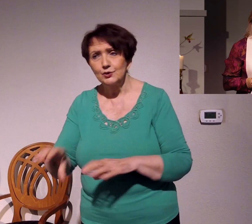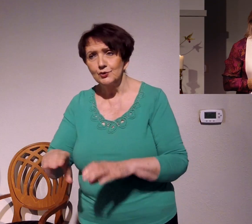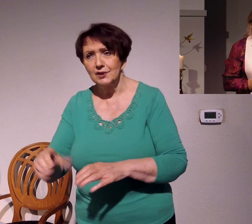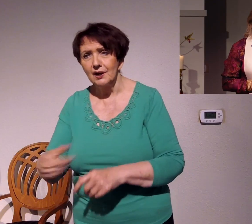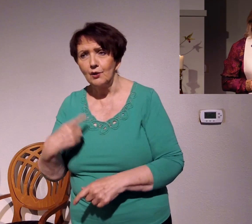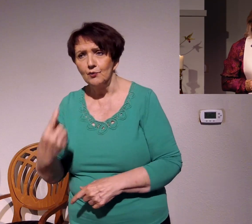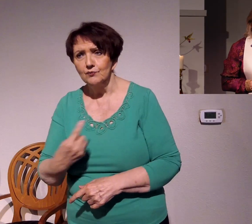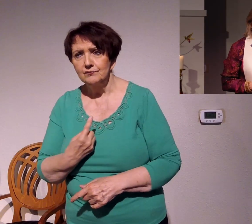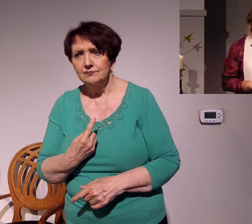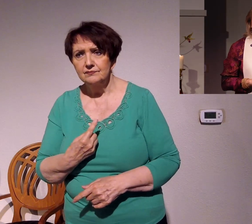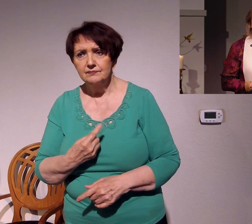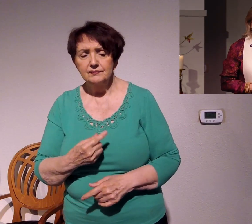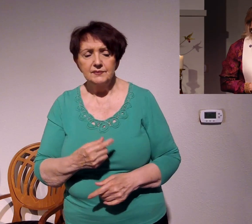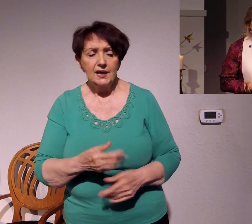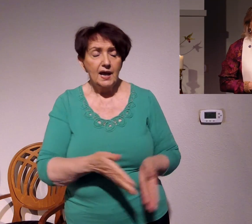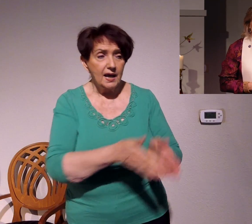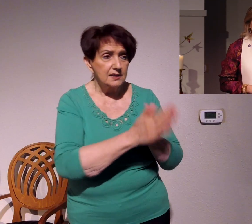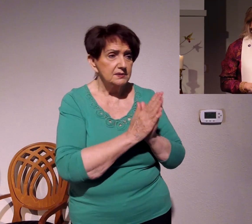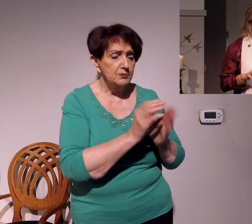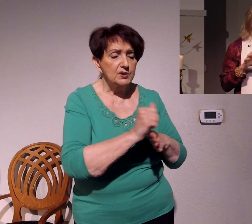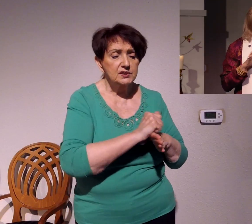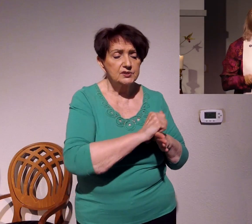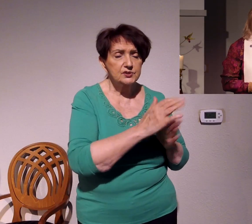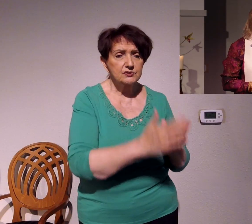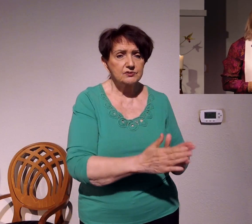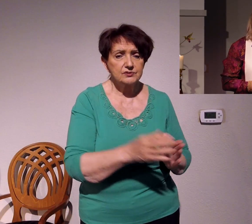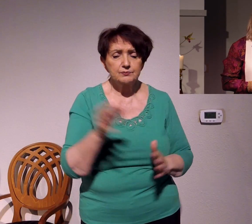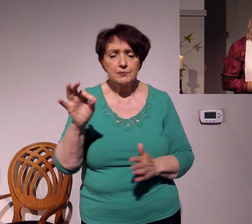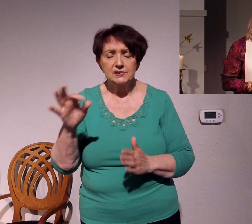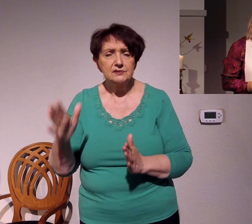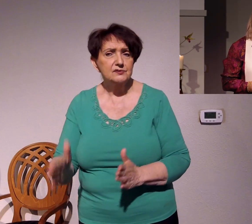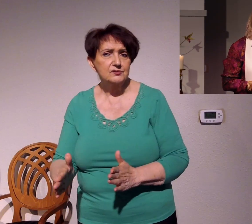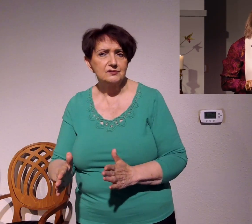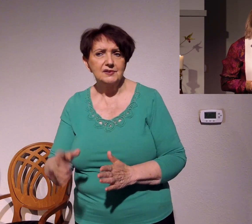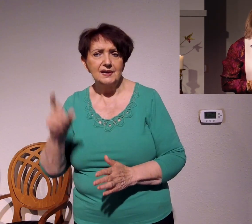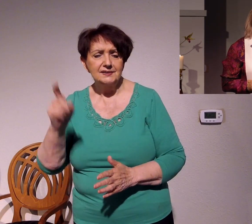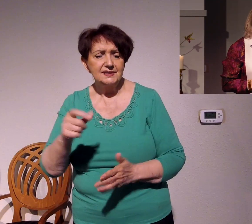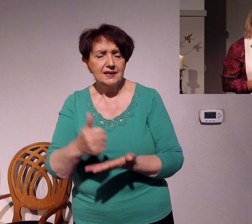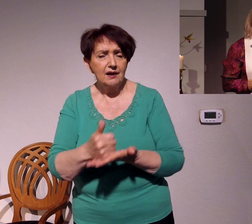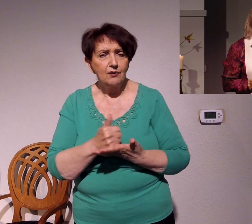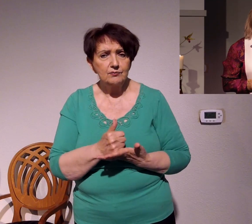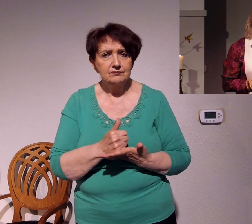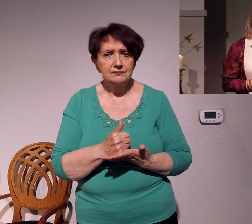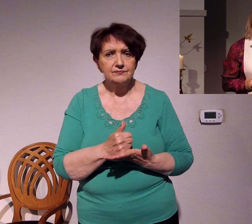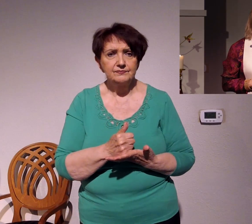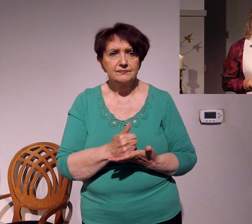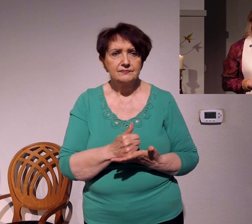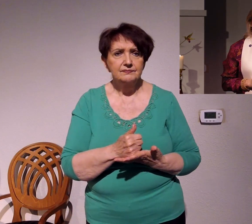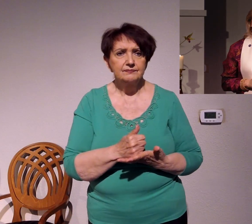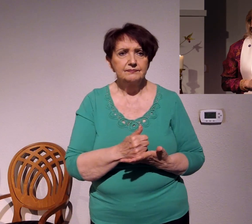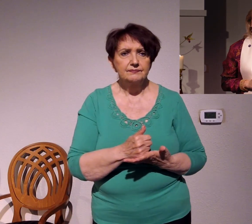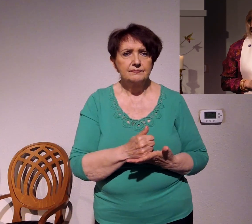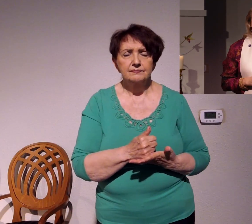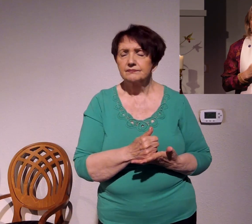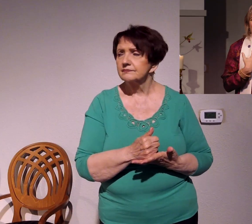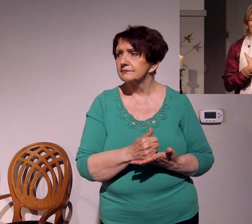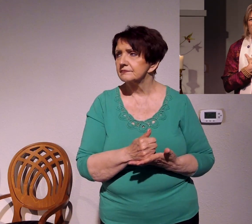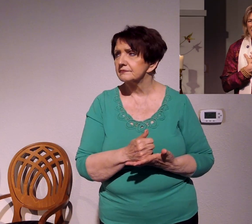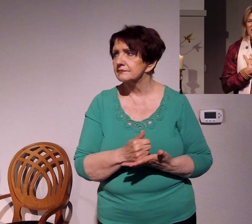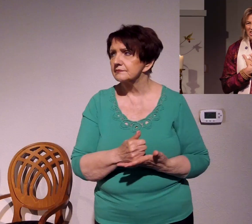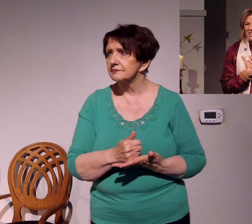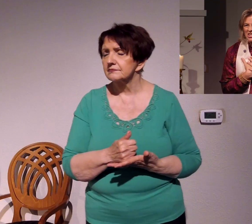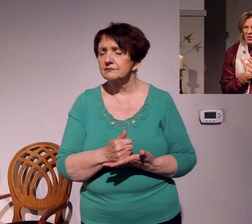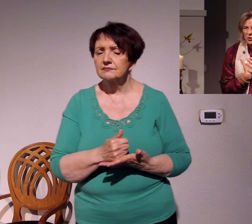go to practitioners. I go to ministers. I need assistance in my life when it